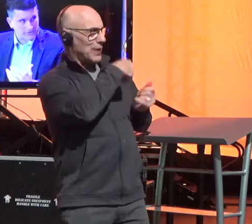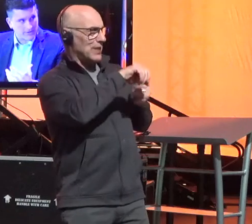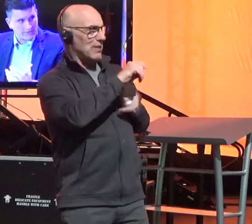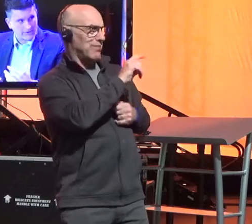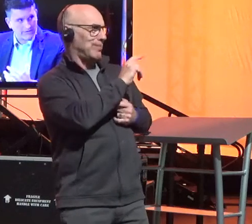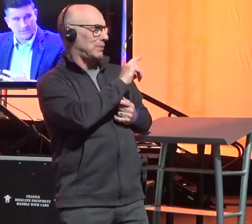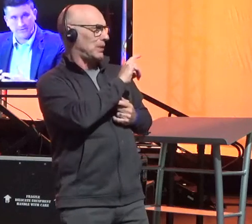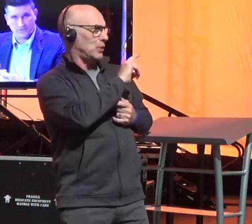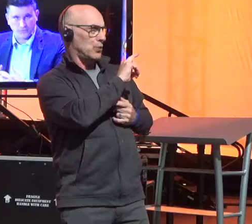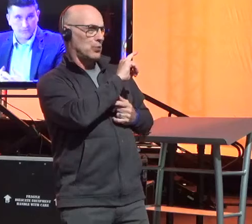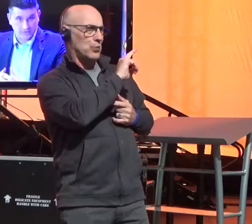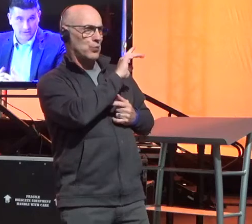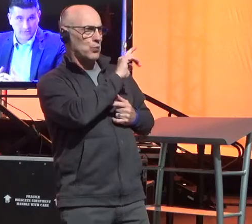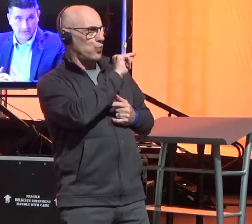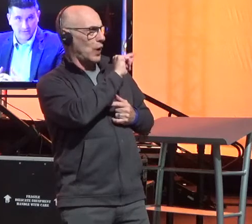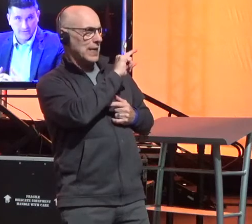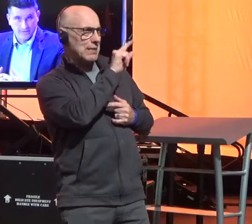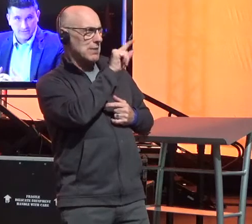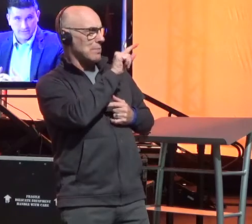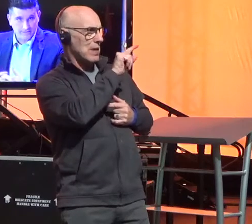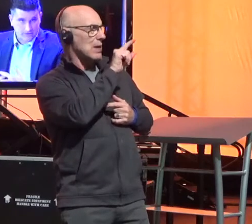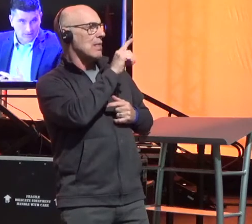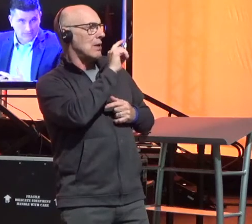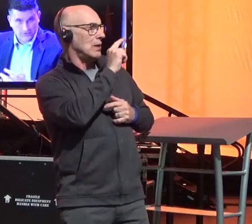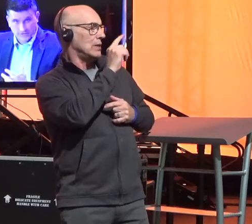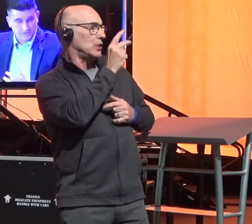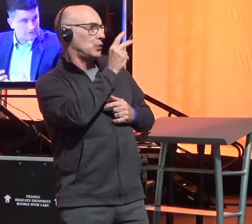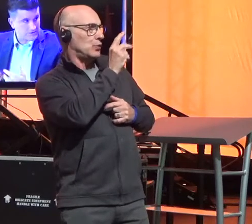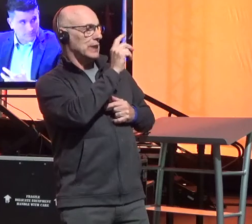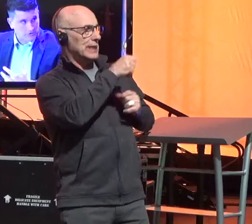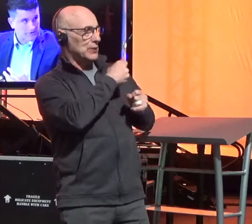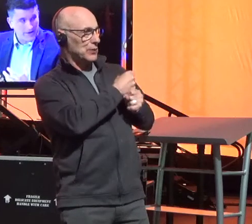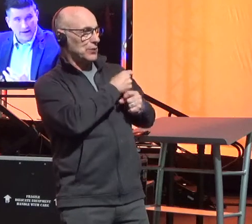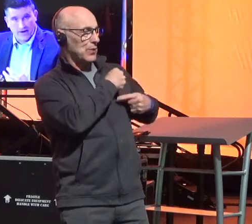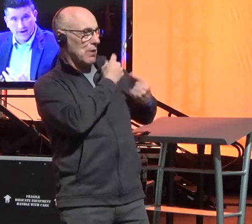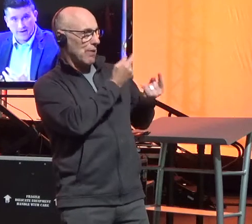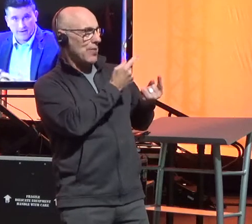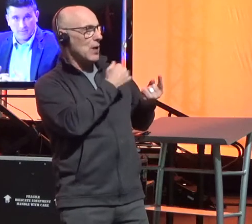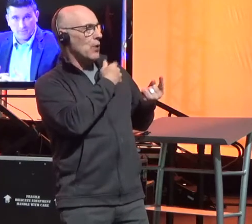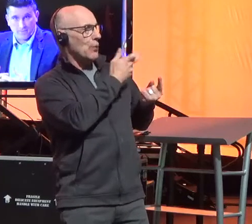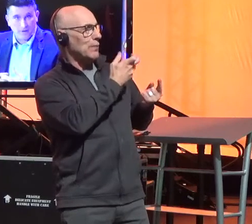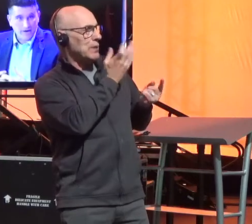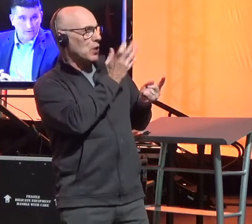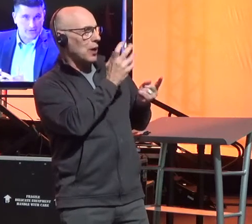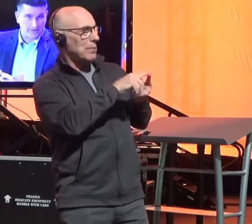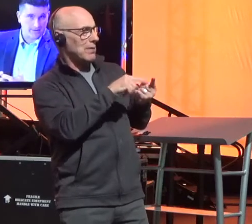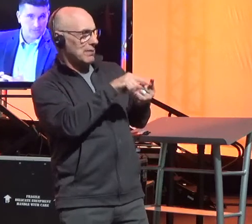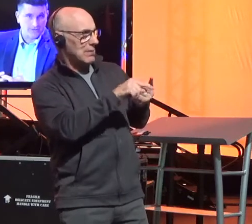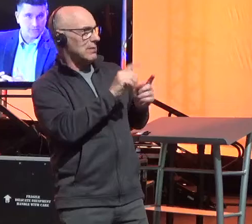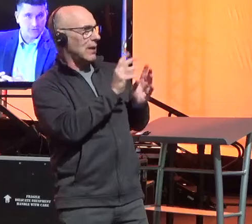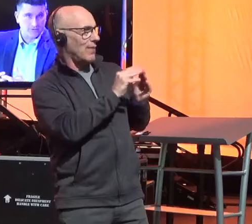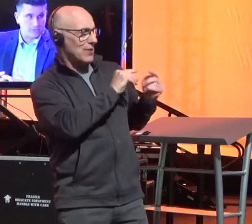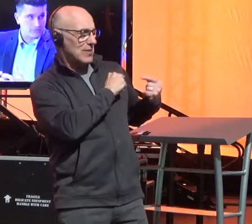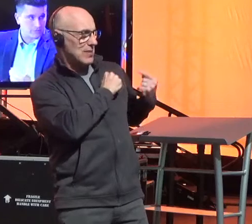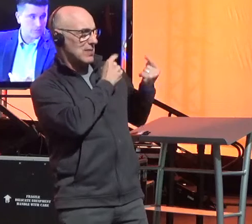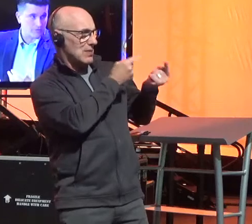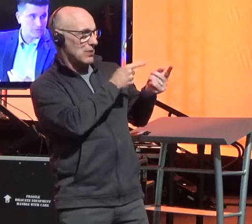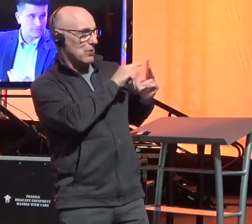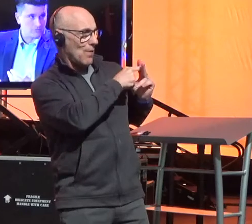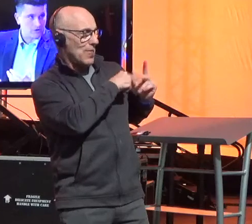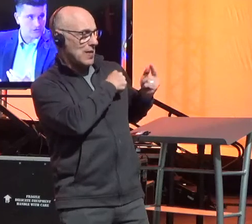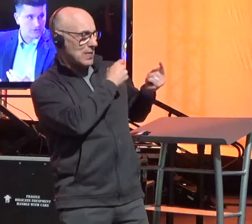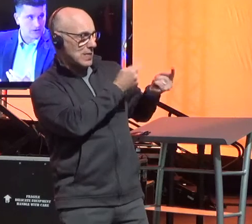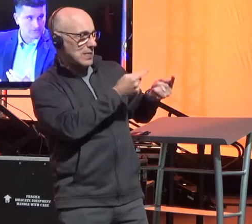years now, and so we've been talking about this conference since its inception. And my understanding was that when the four of